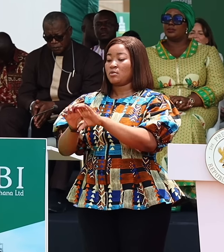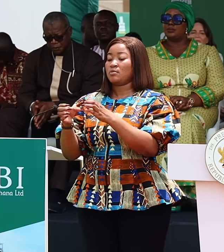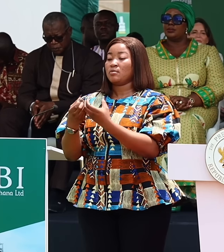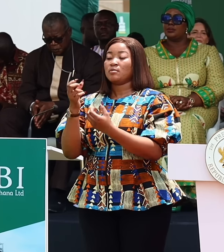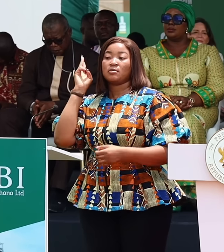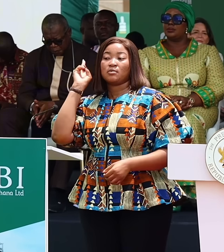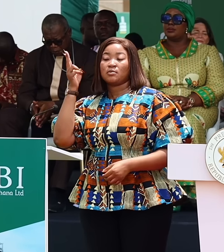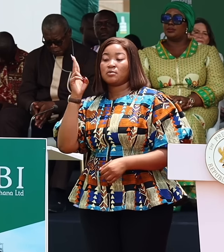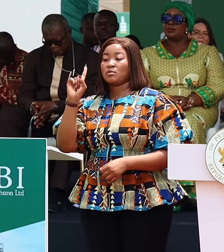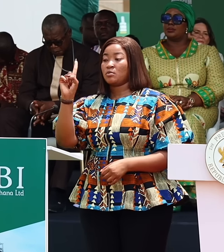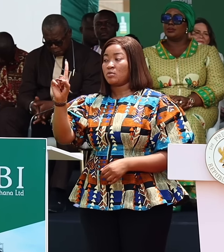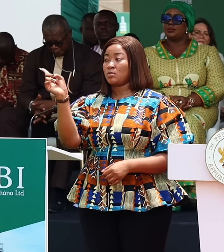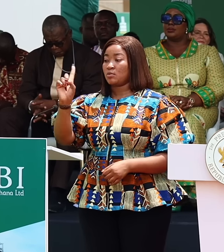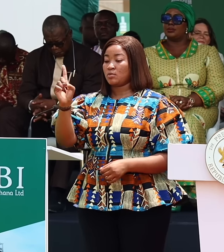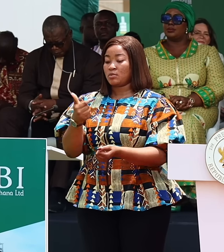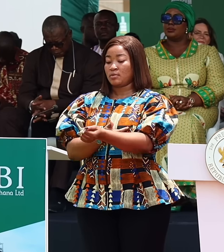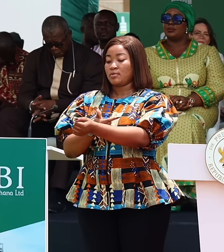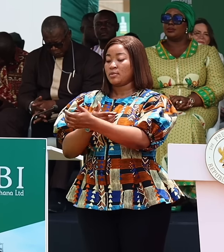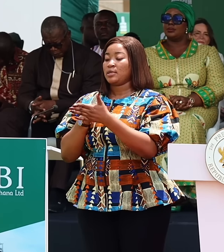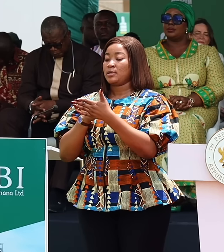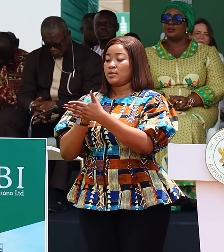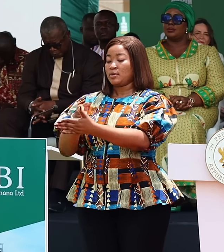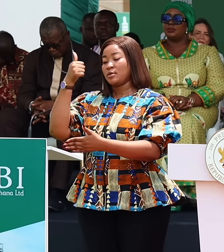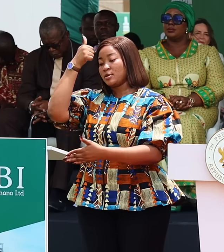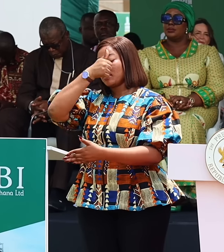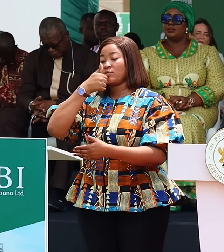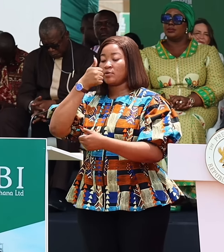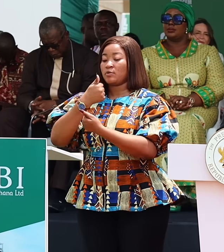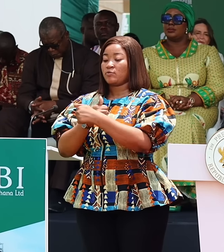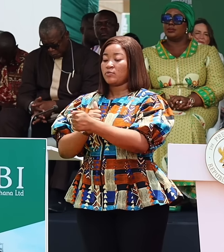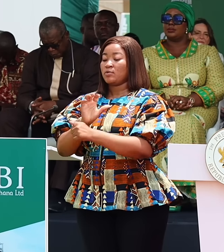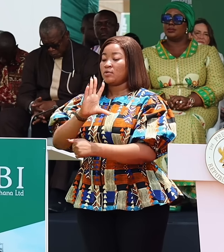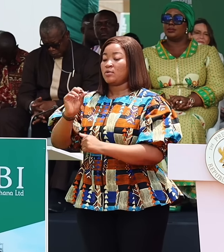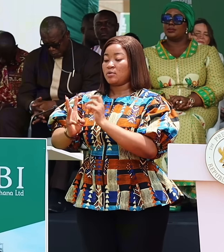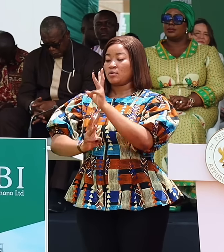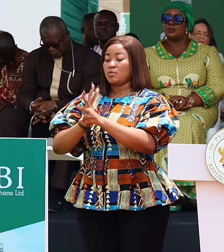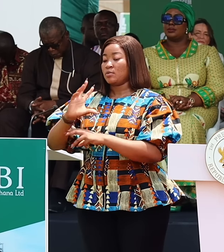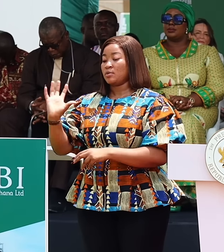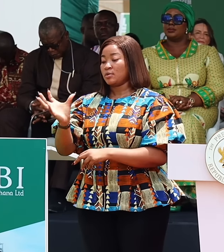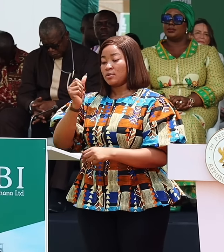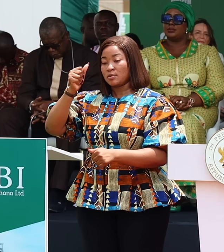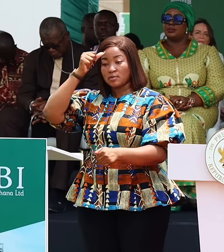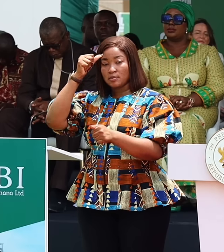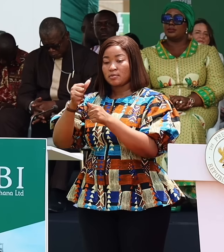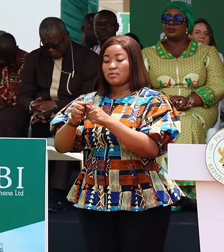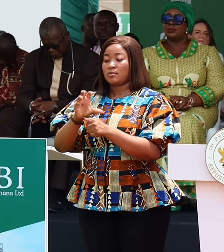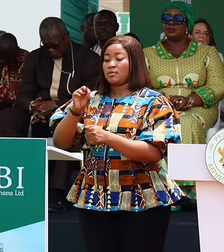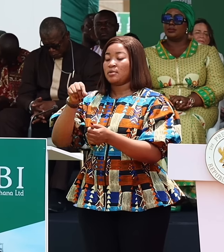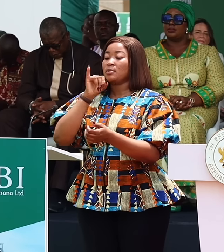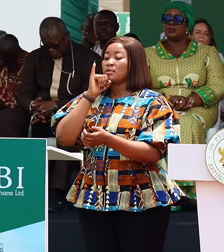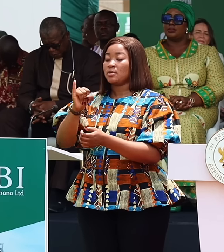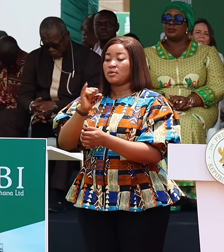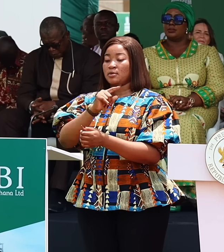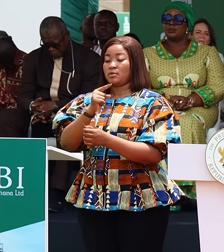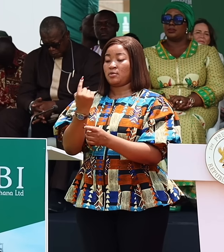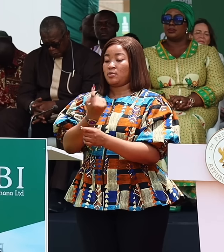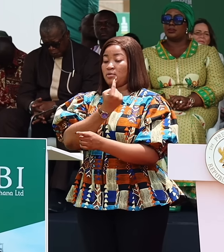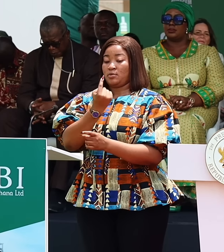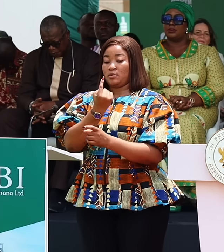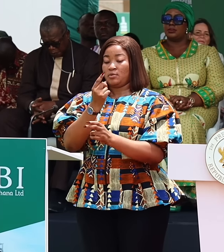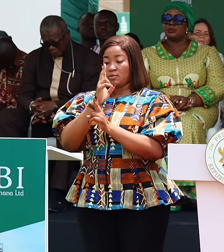history, one where Ghana leads, Africa follows, and the world takes notice. It is therefore my singular honor